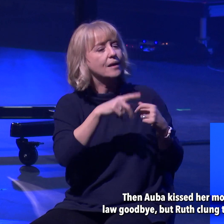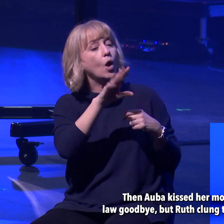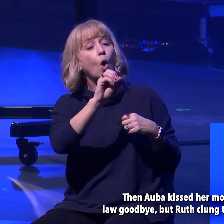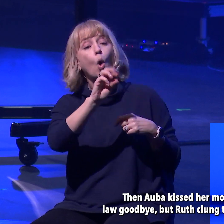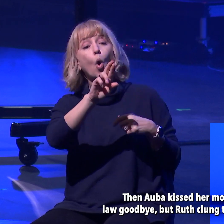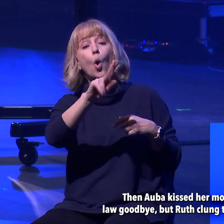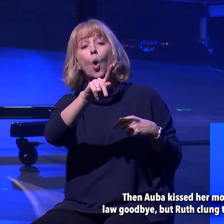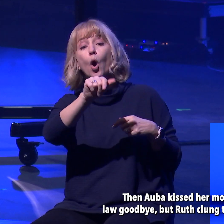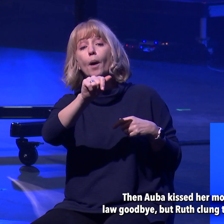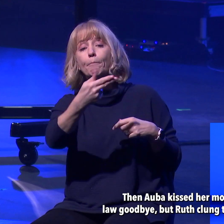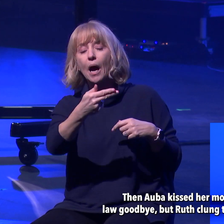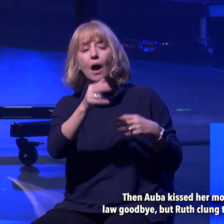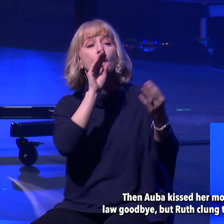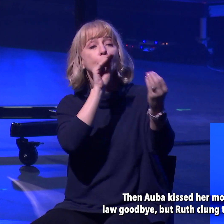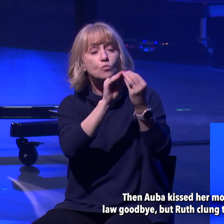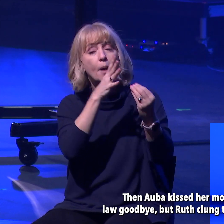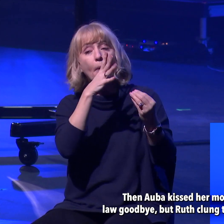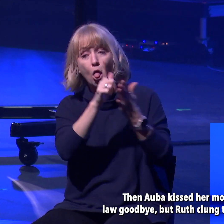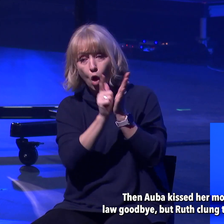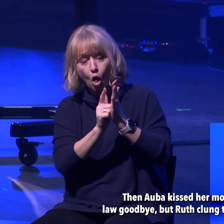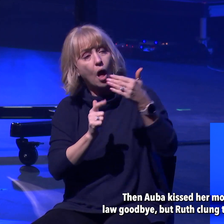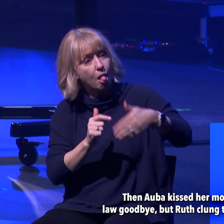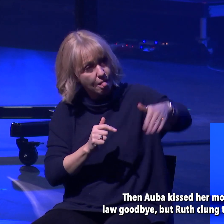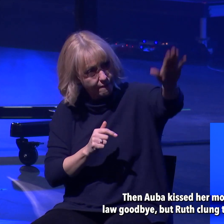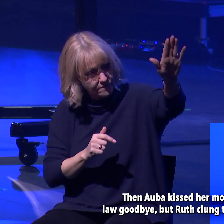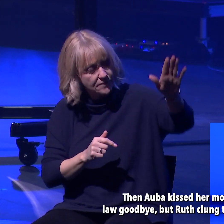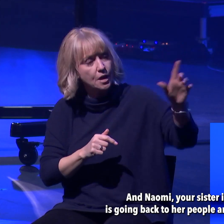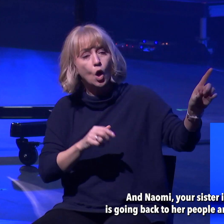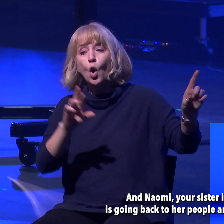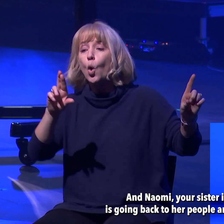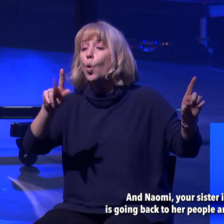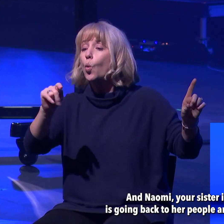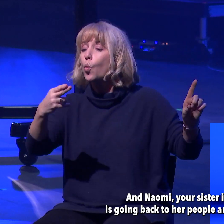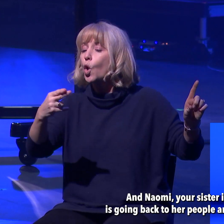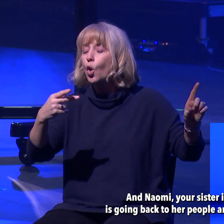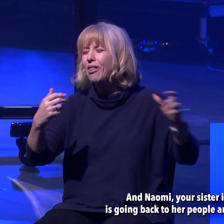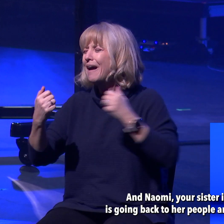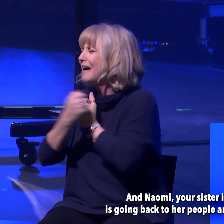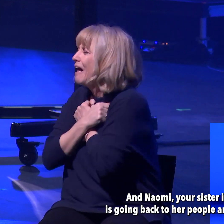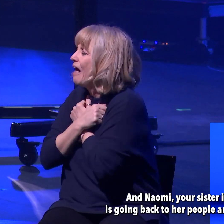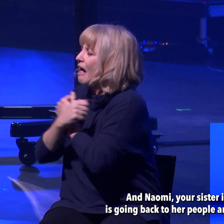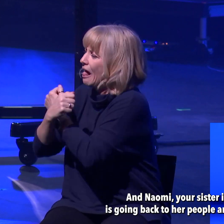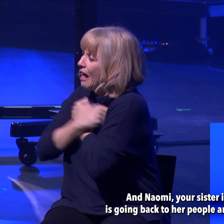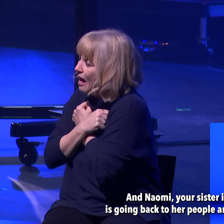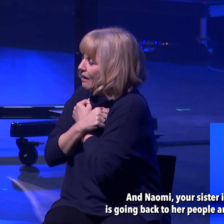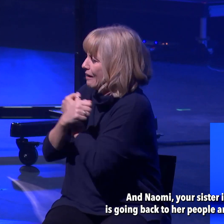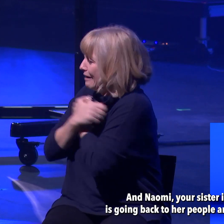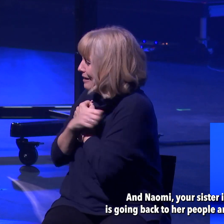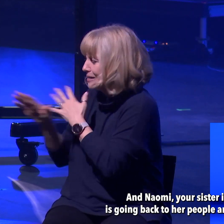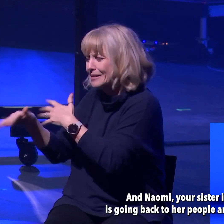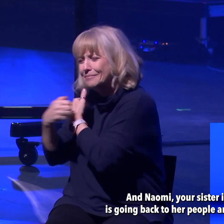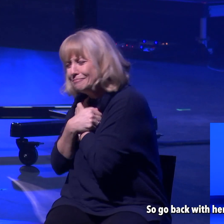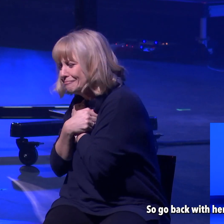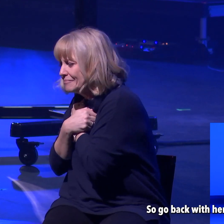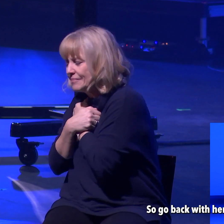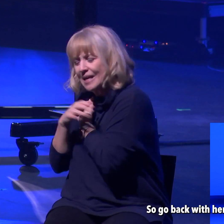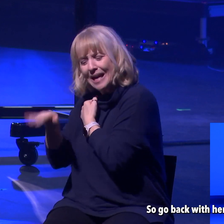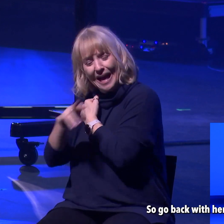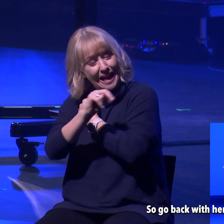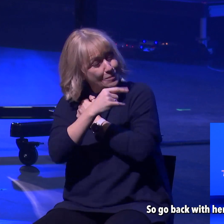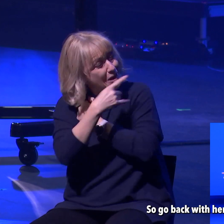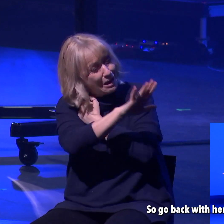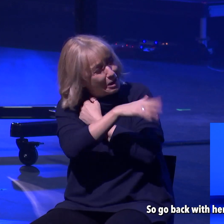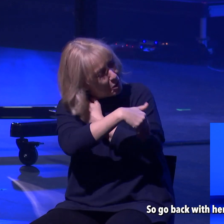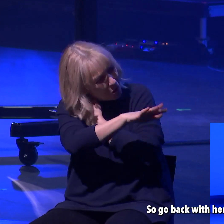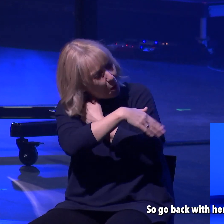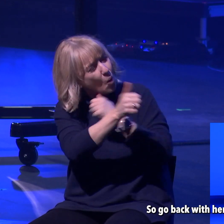mother-in-law goodbye, but Ruth clung to her. "Look," said Naomi, "your sister-in-law is going back to her people and her gods, so go back